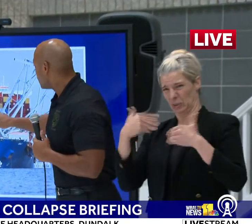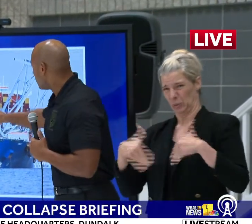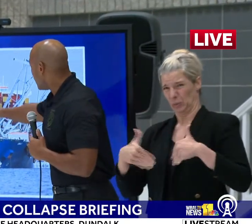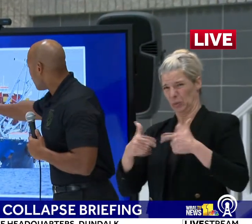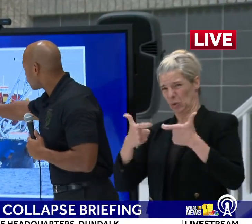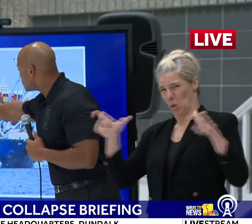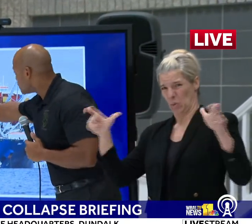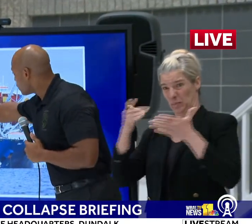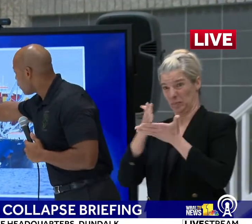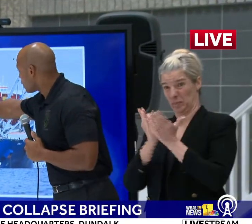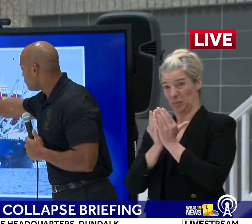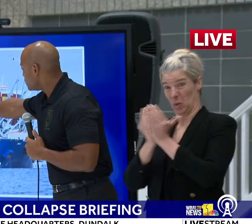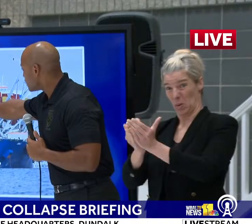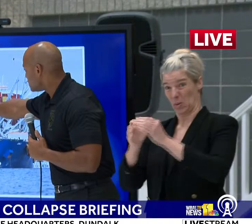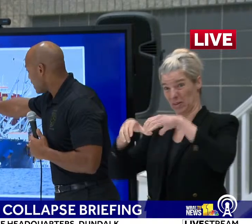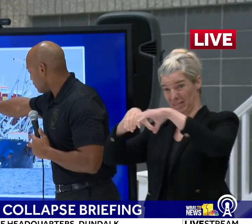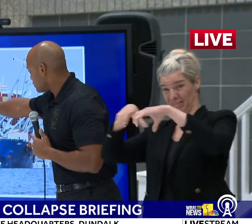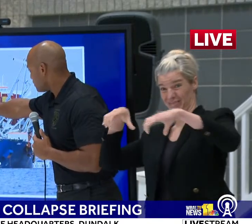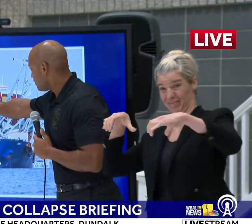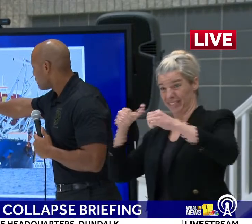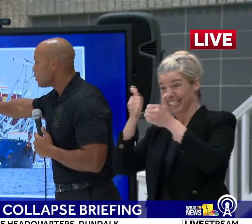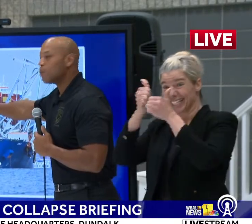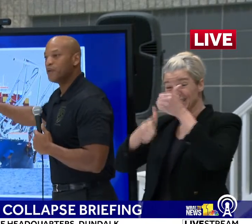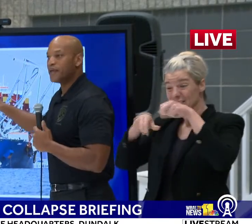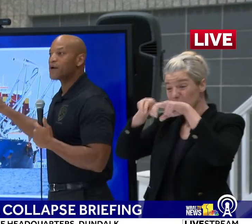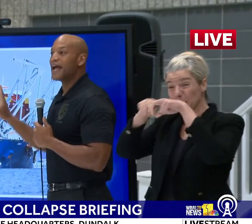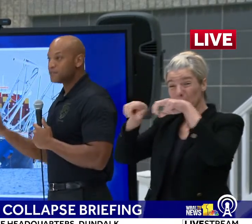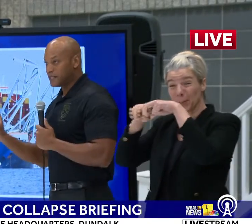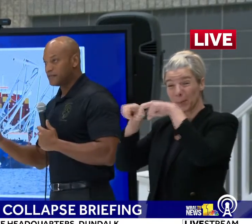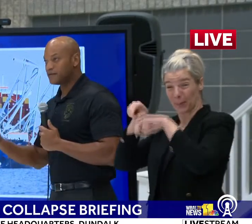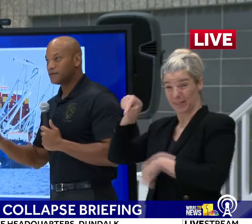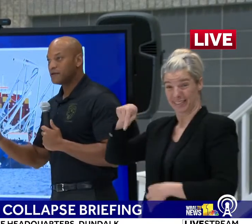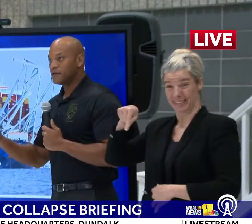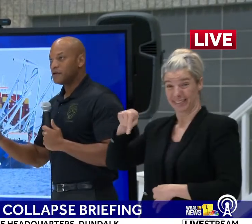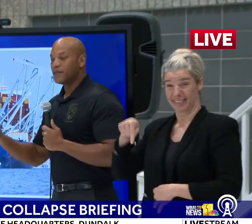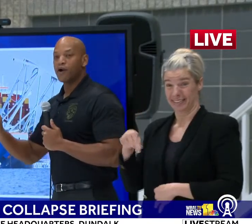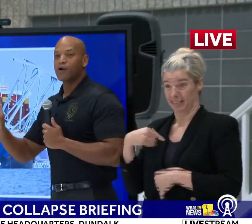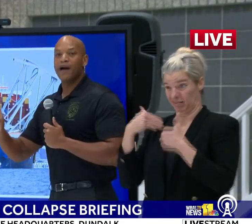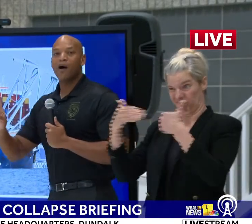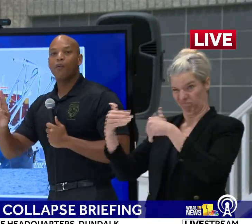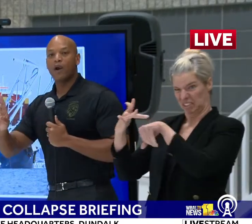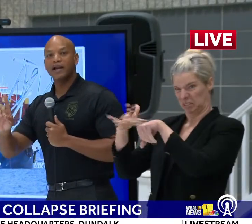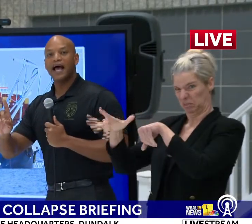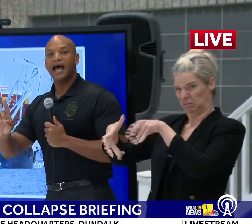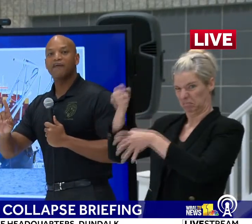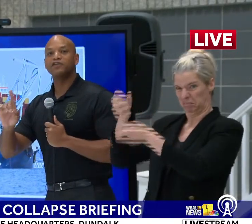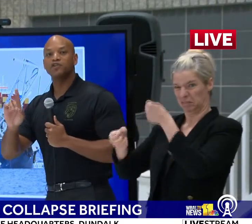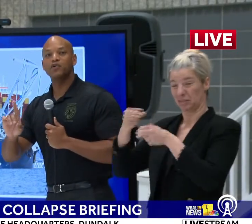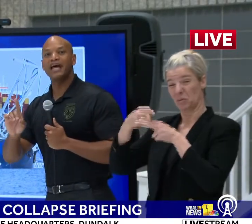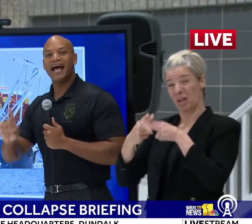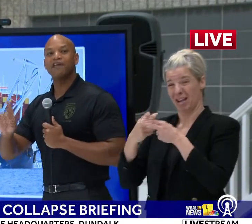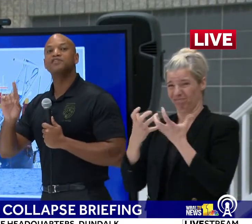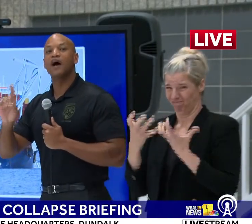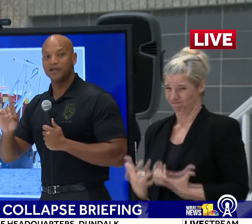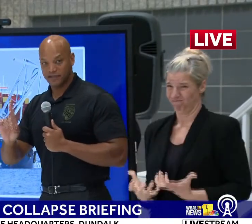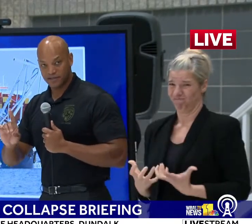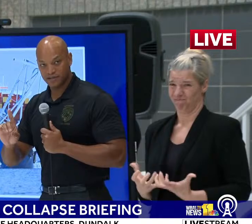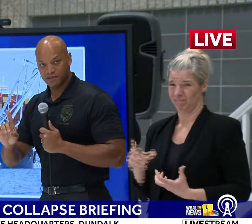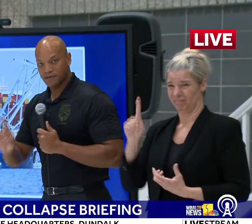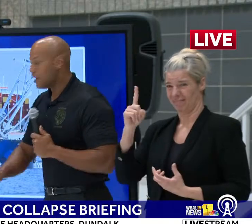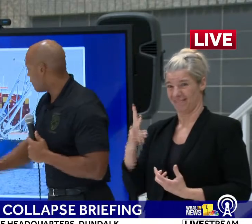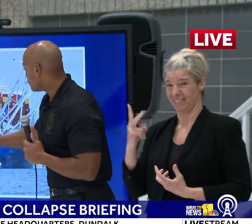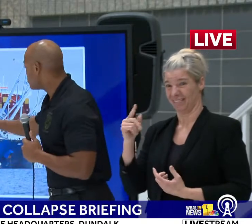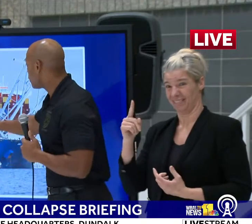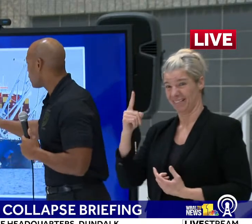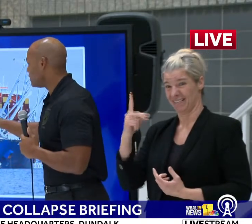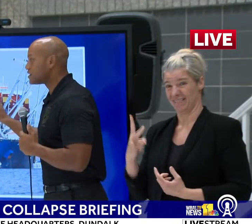of the ship, every single one of these containers, when they are empty, they are about 1.5 to 2.5